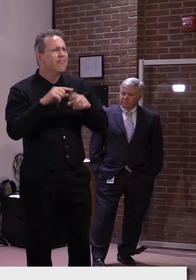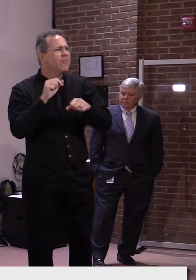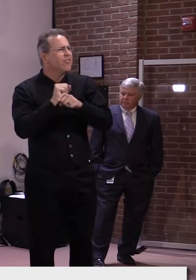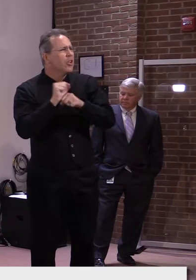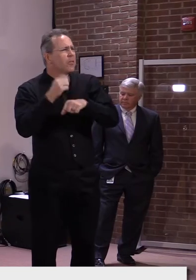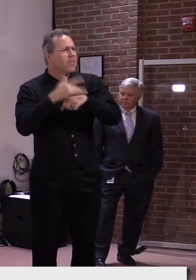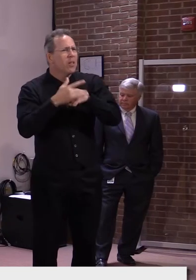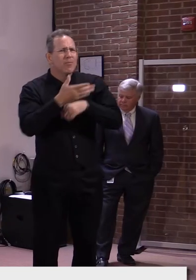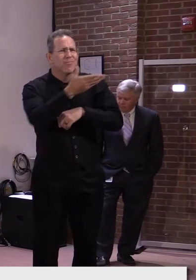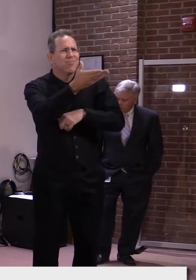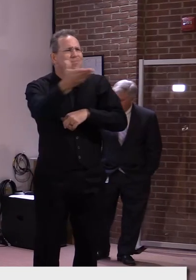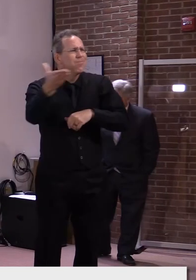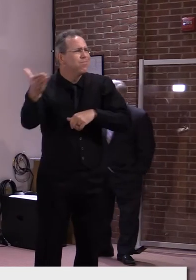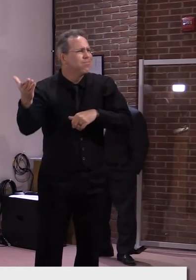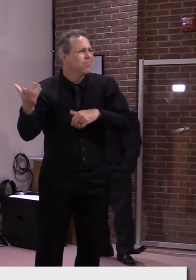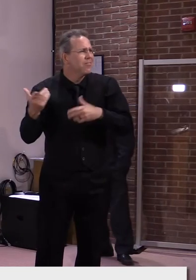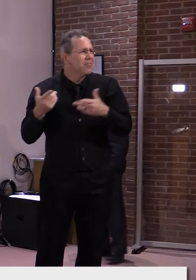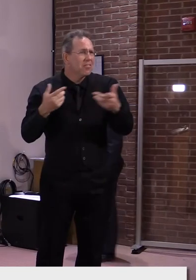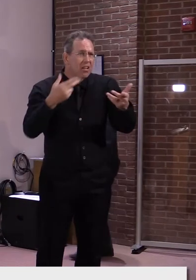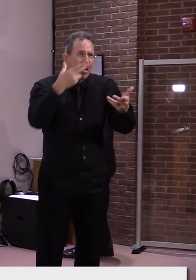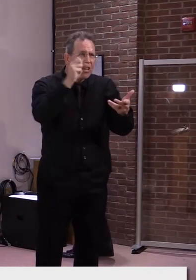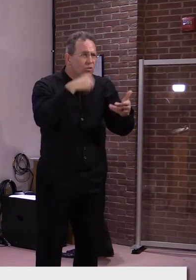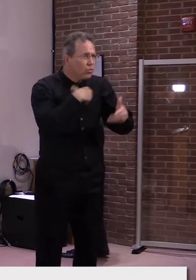for those who are off for the summer.